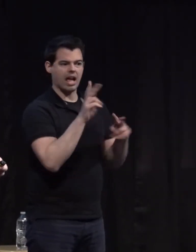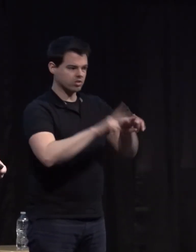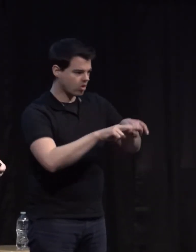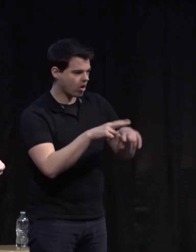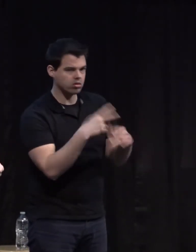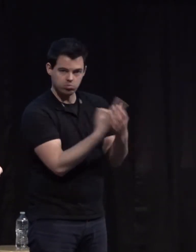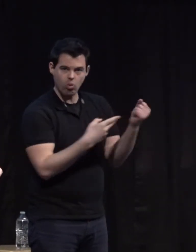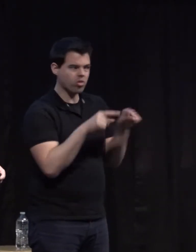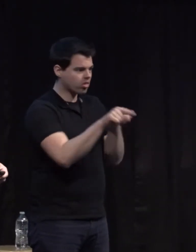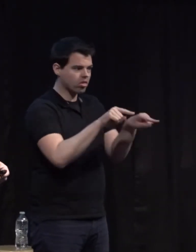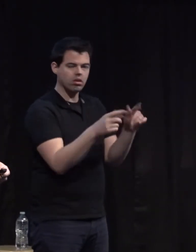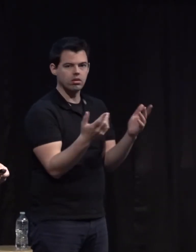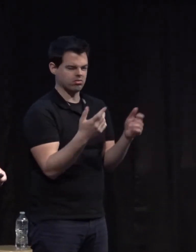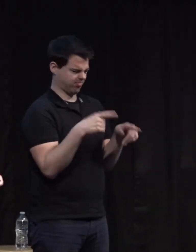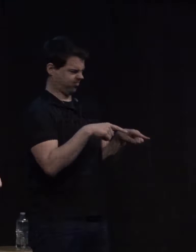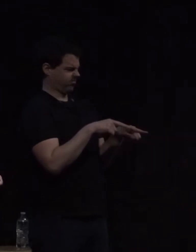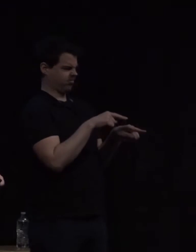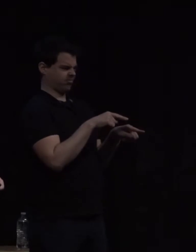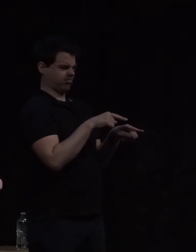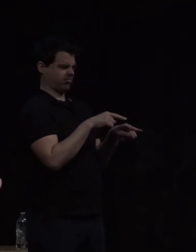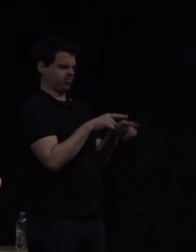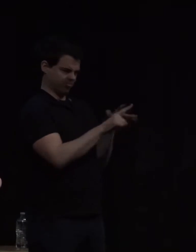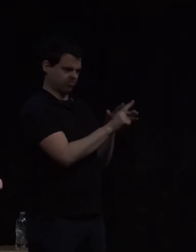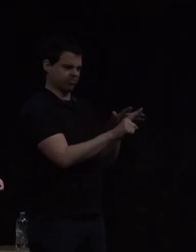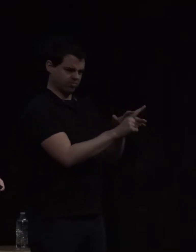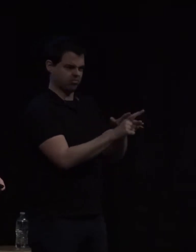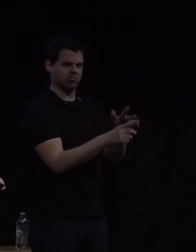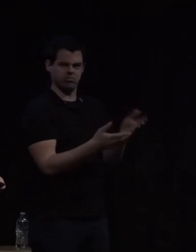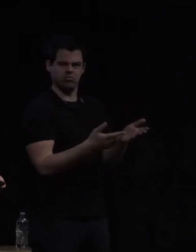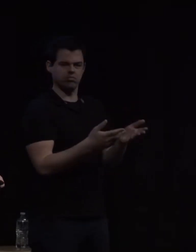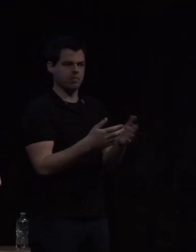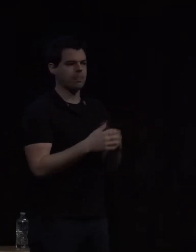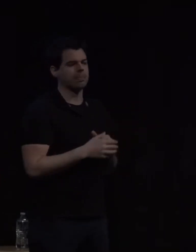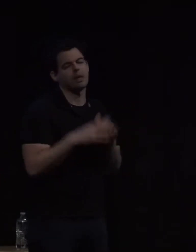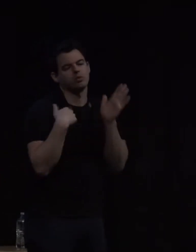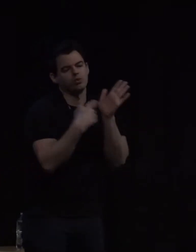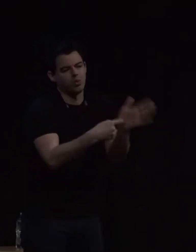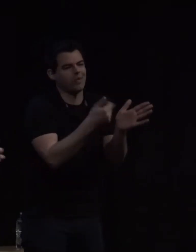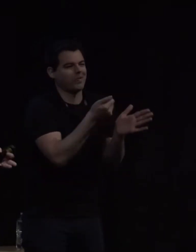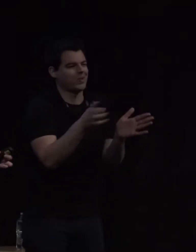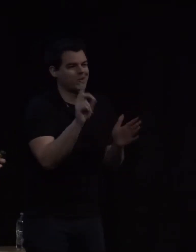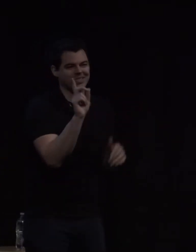The pattern is usually like this. I'm only going to show a few data slides today.